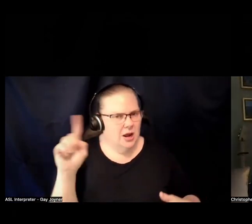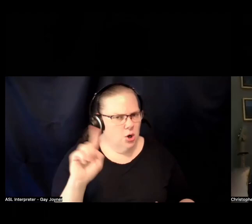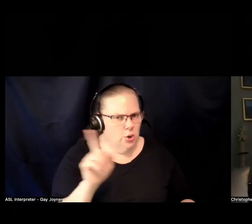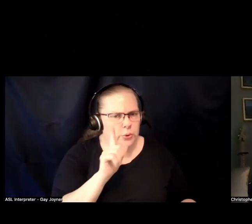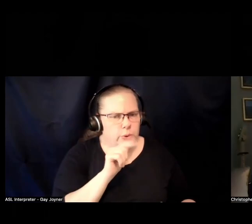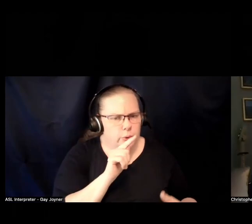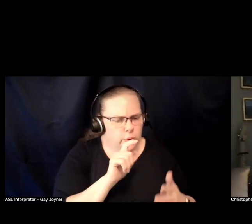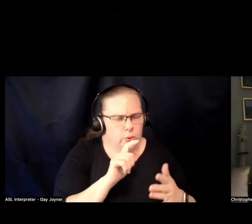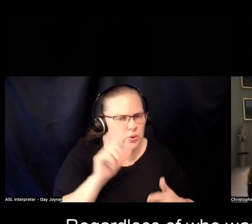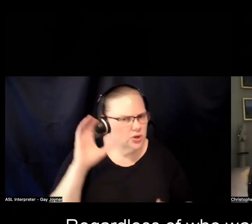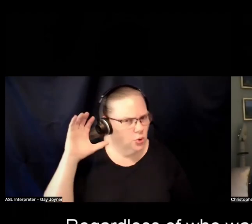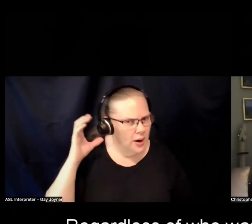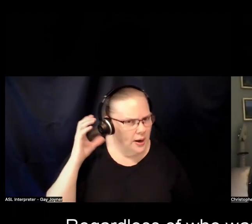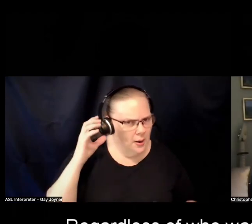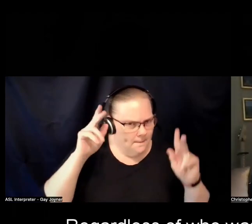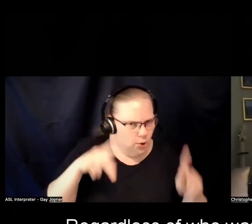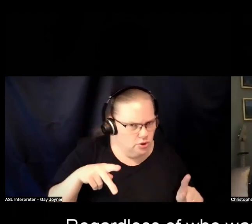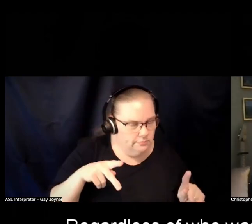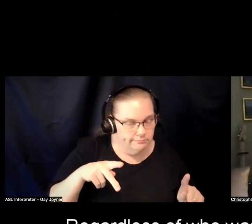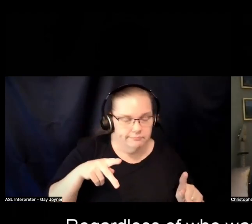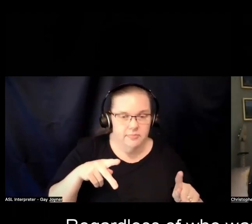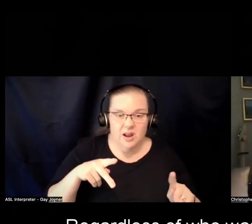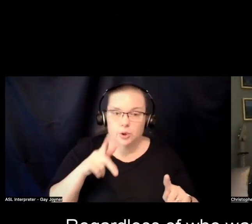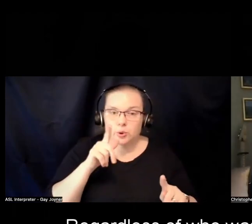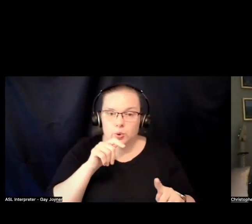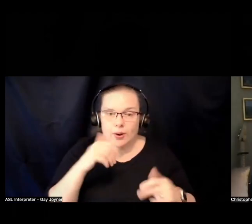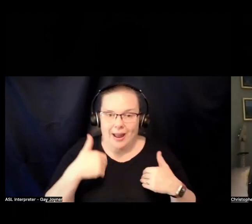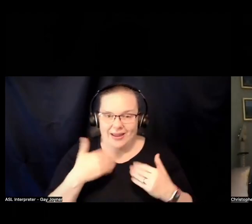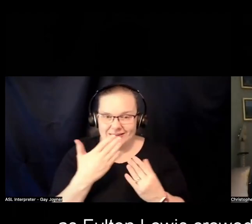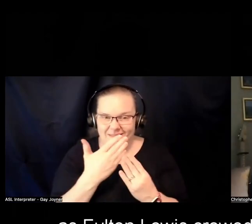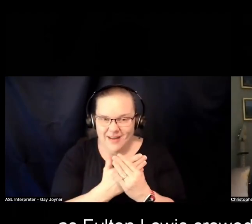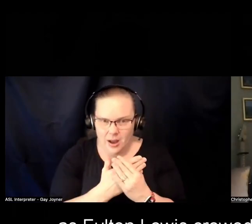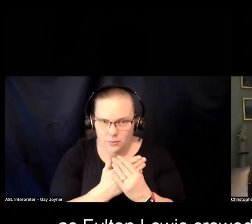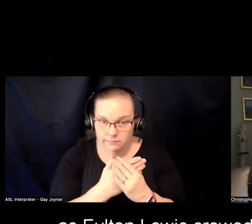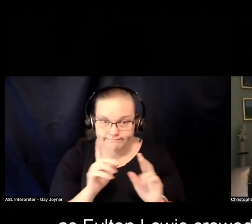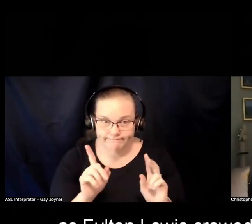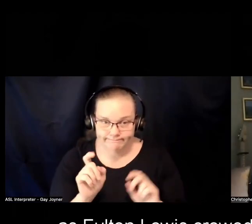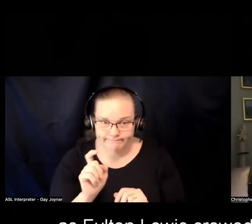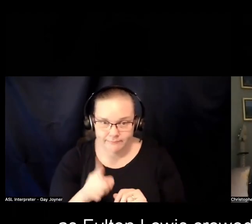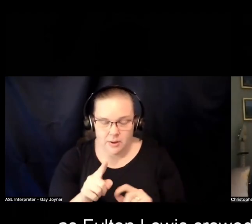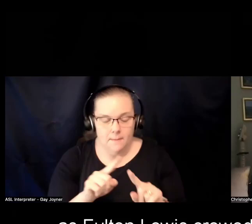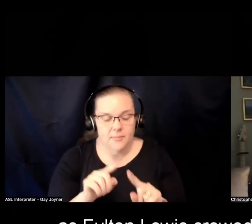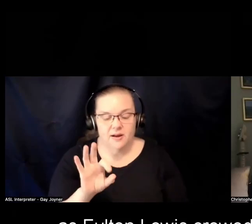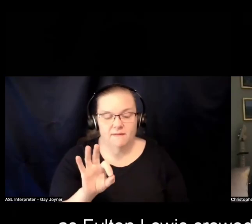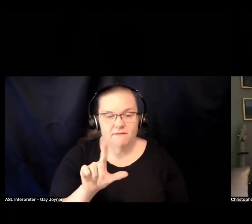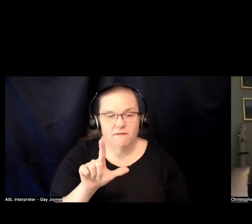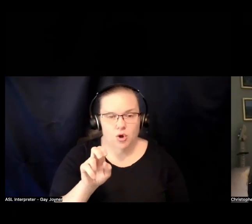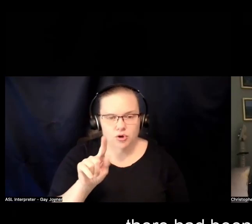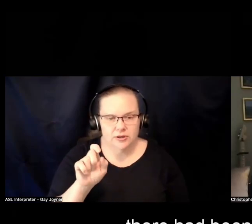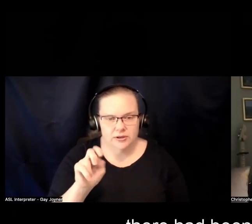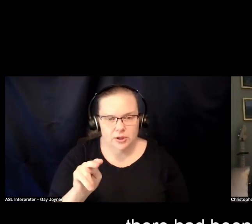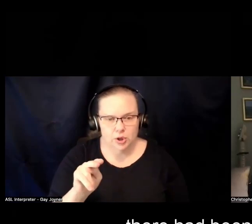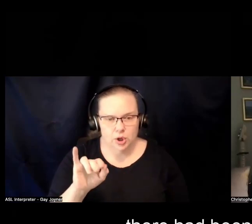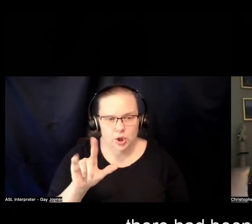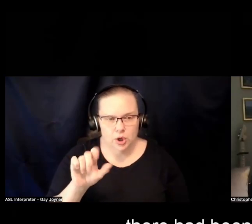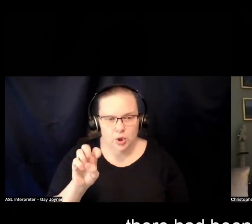file? Regardless of who was behind the case against Anna, as Fulton Lewis crowed on his radio show that evening,